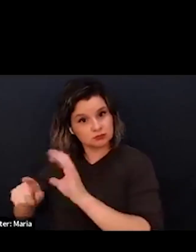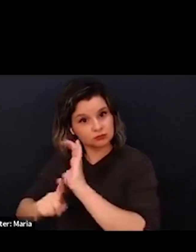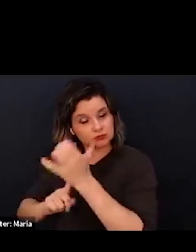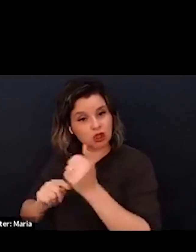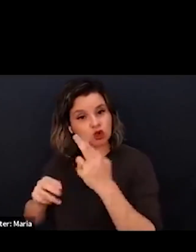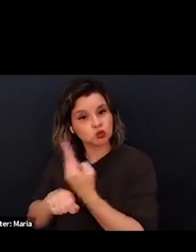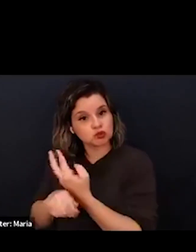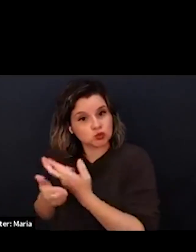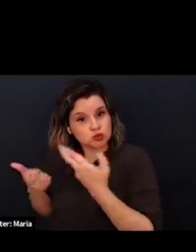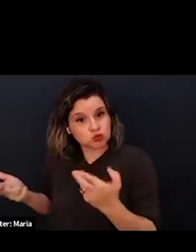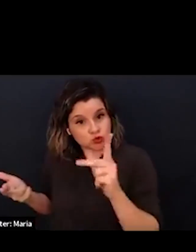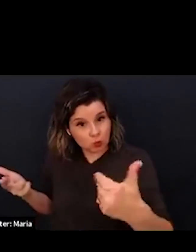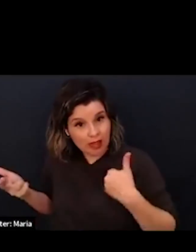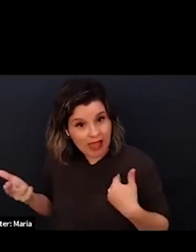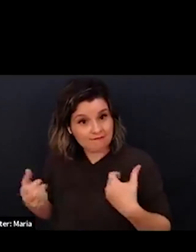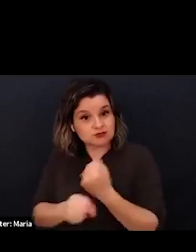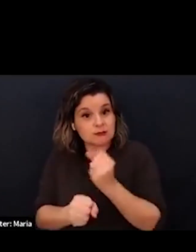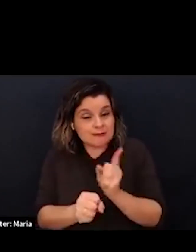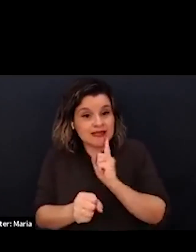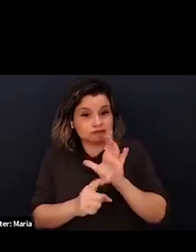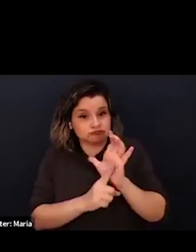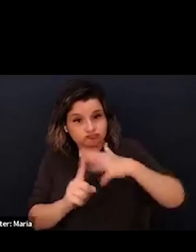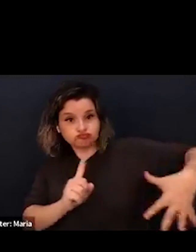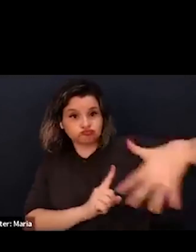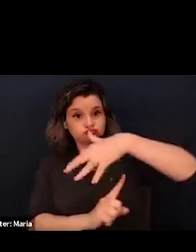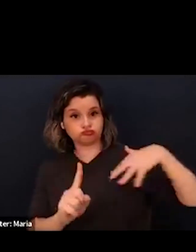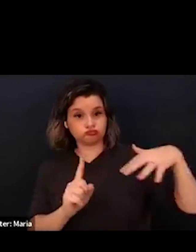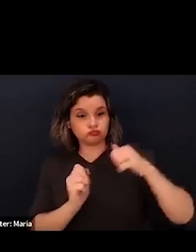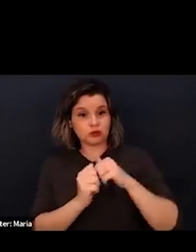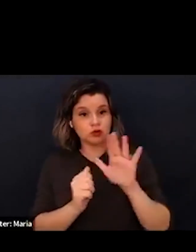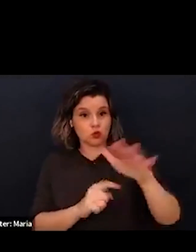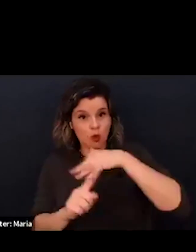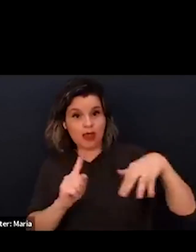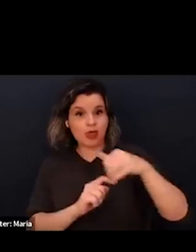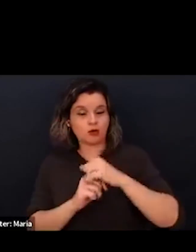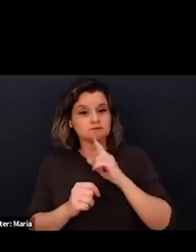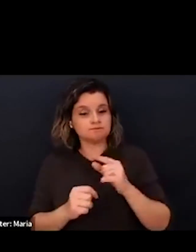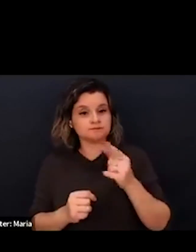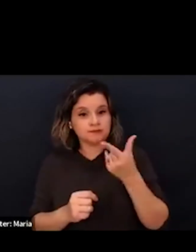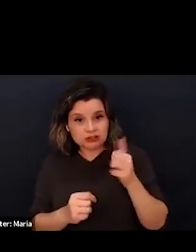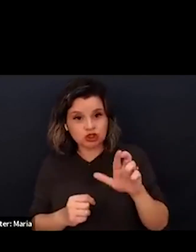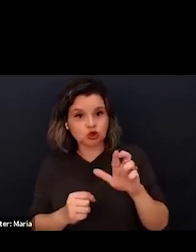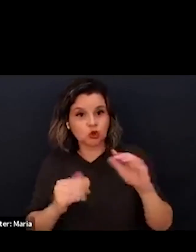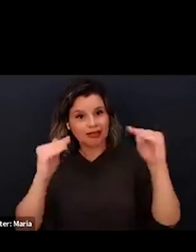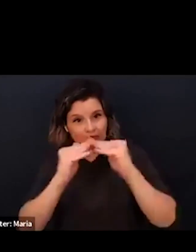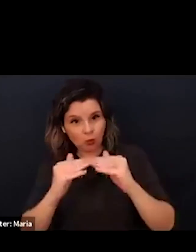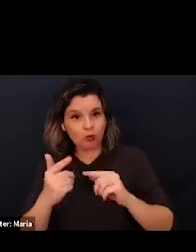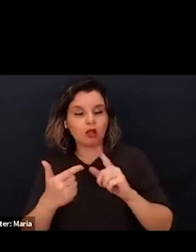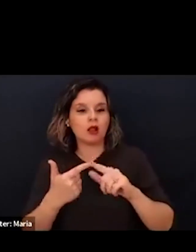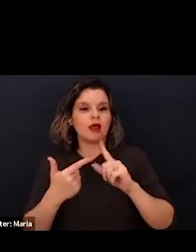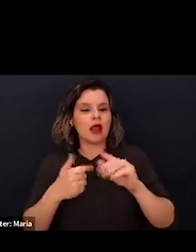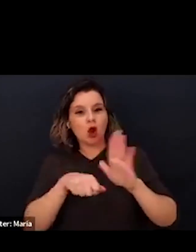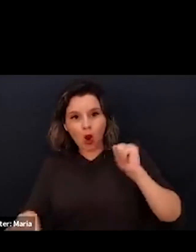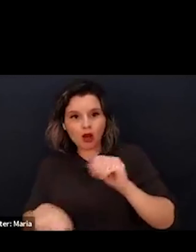resources at hand to make the climate in your domain gender equal, and calling out